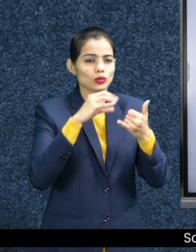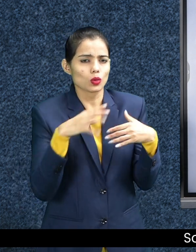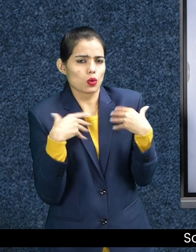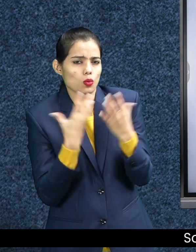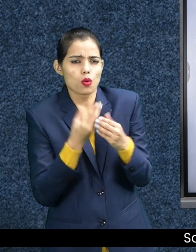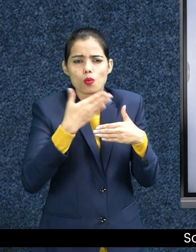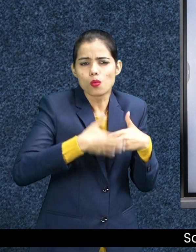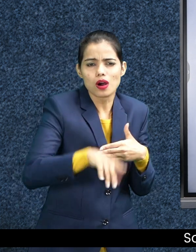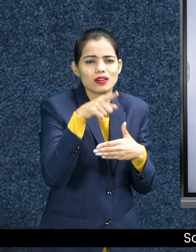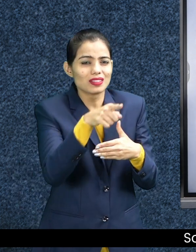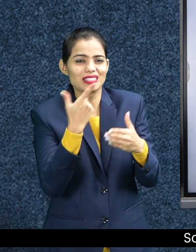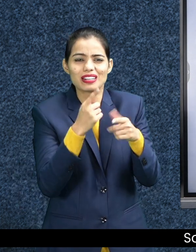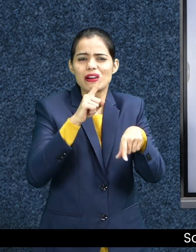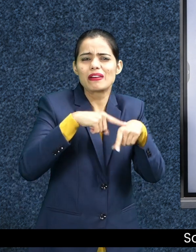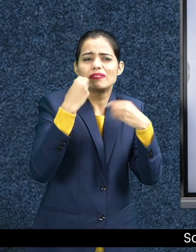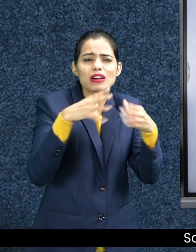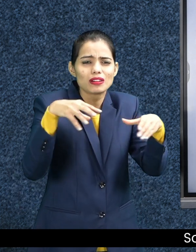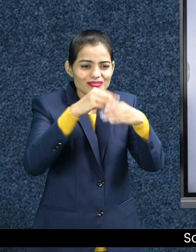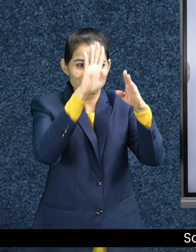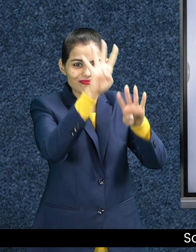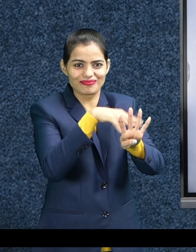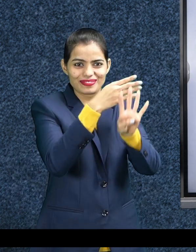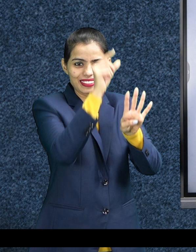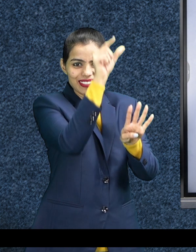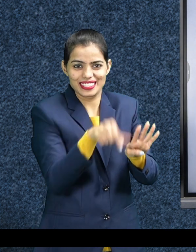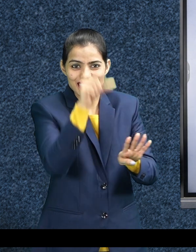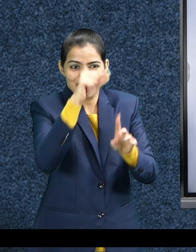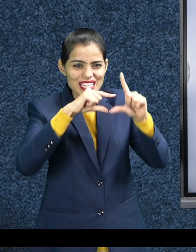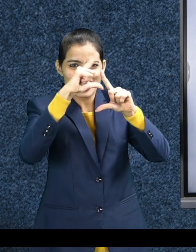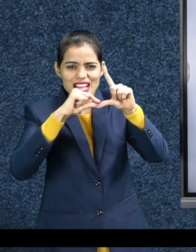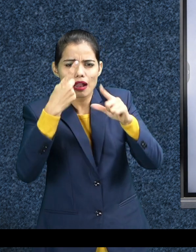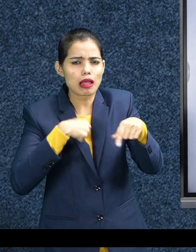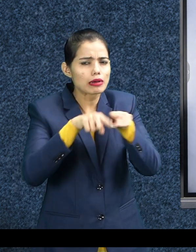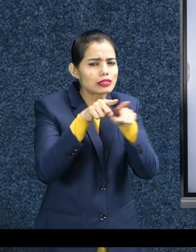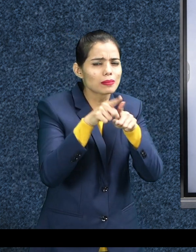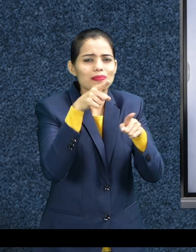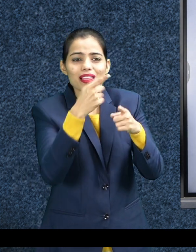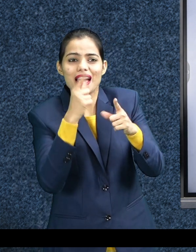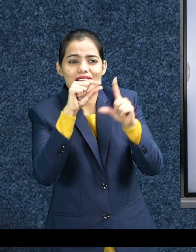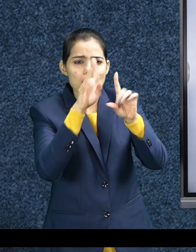So, we will go with cumulative frequency, that is running total of frequencies.